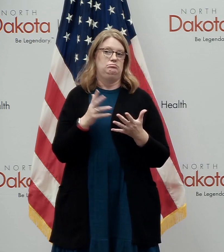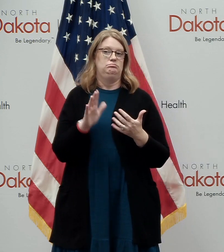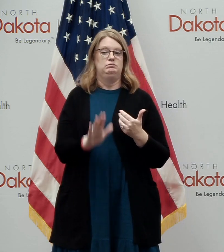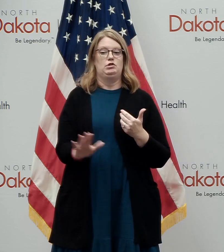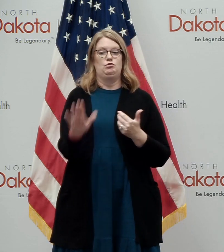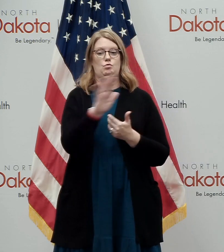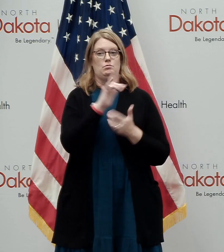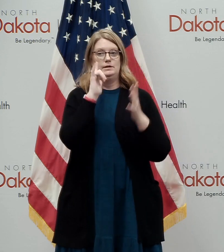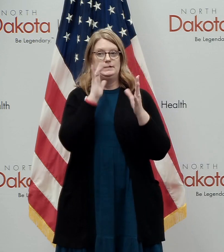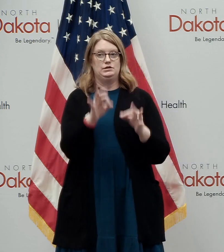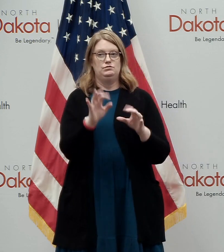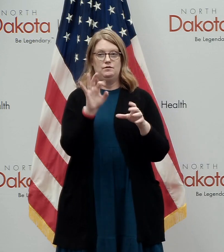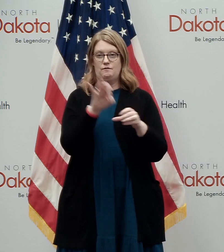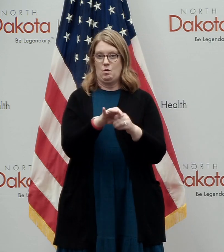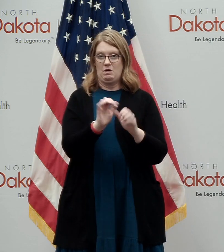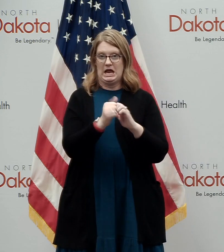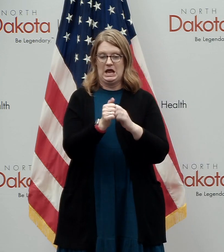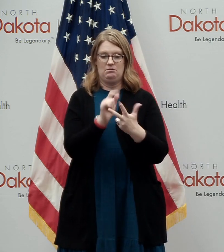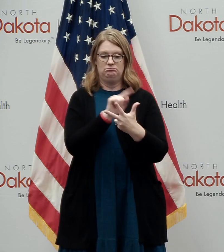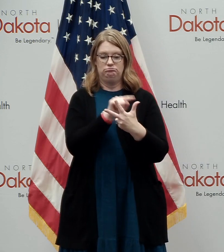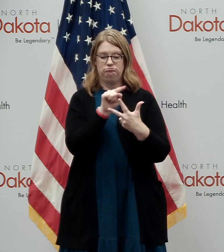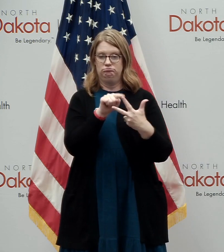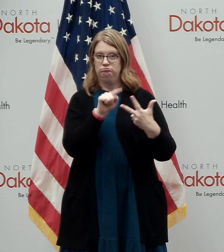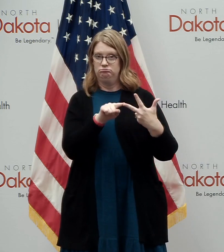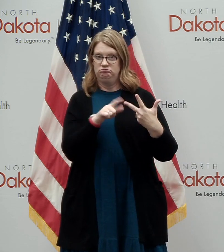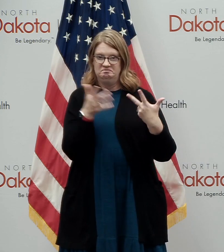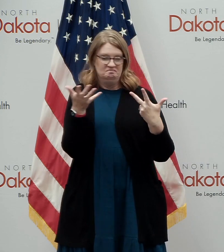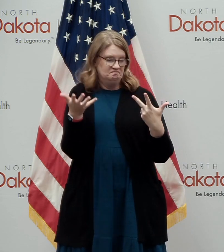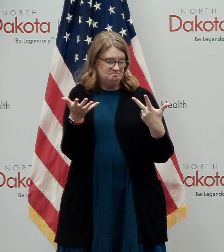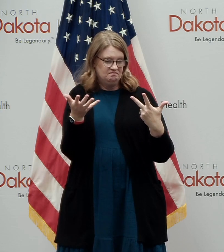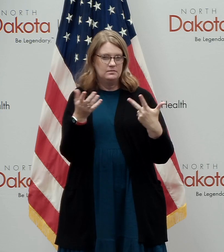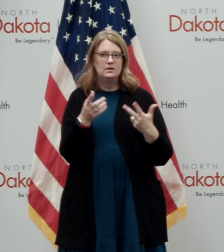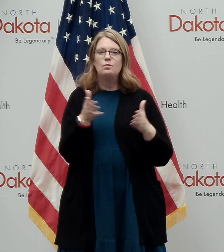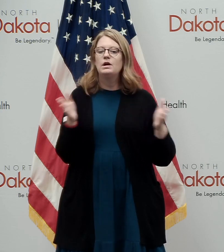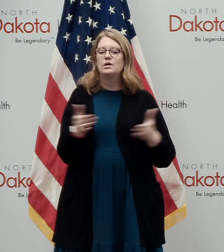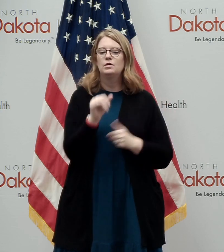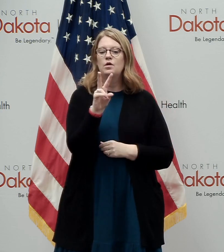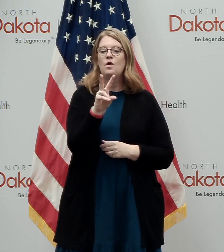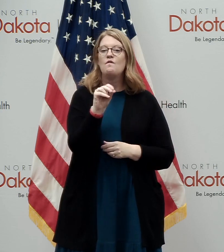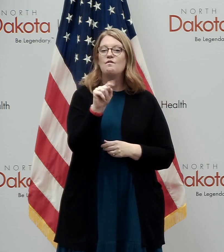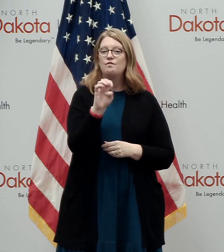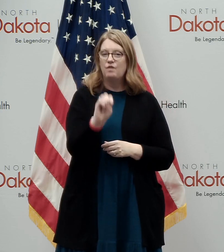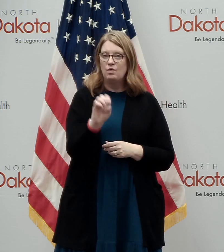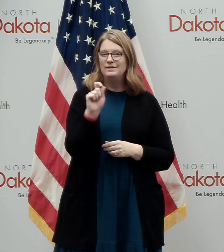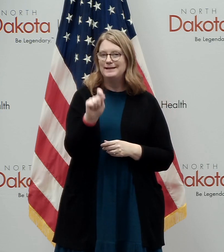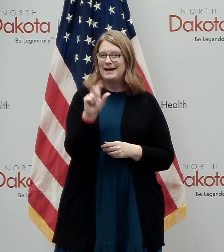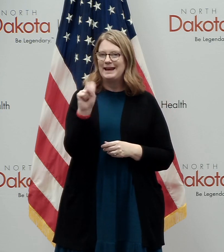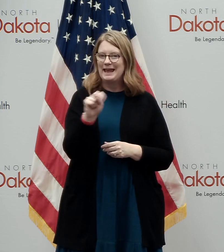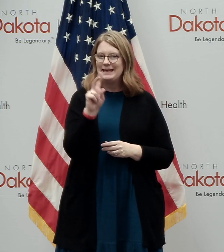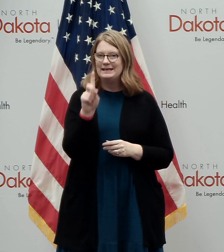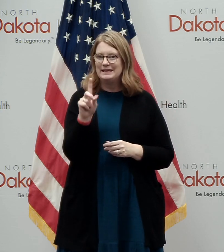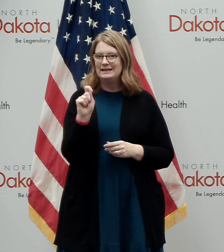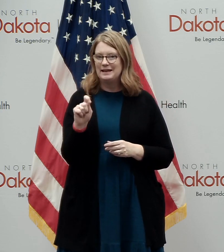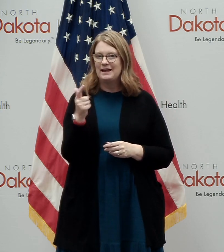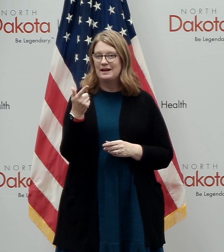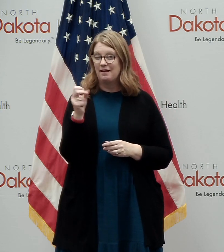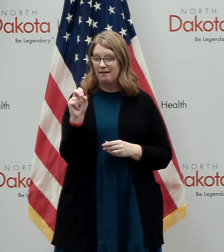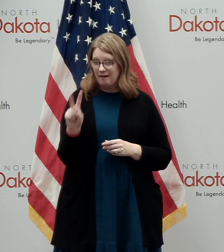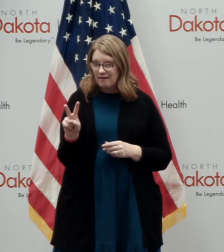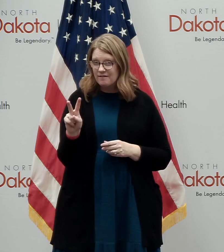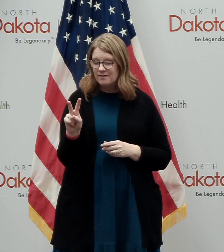select, again, we encourage them to go to vote.nd.gov. There's a